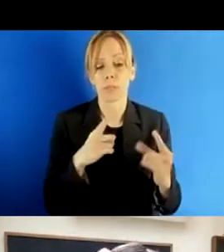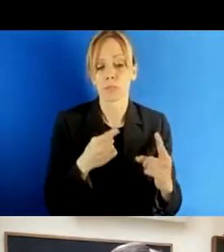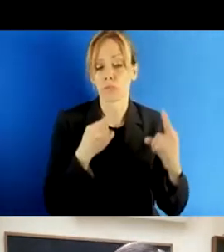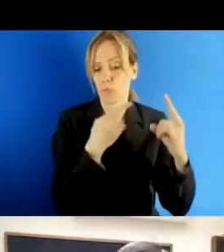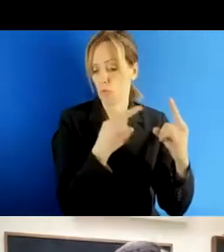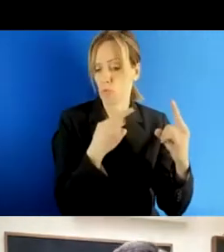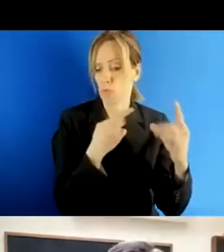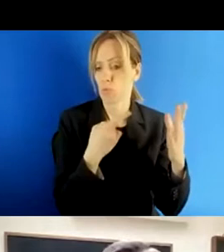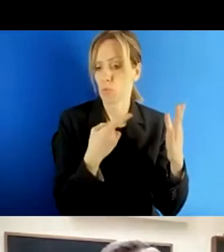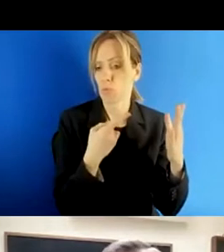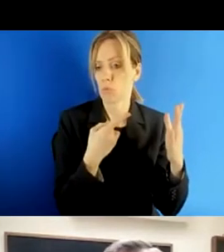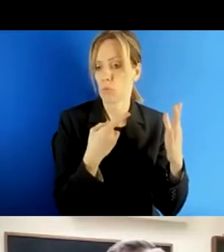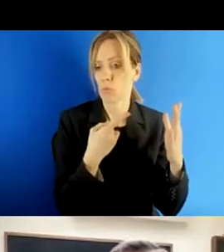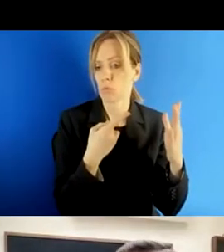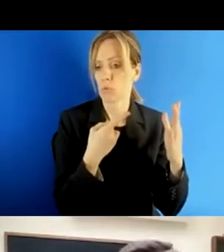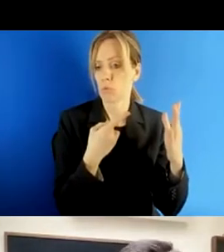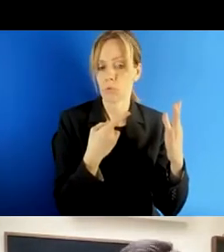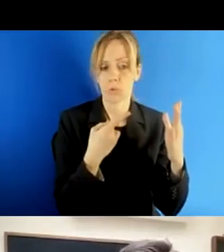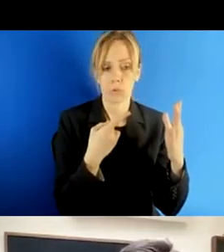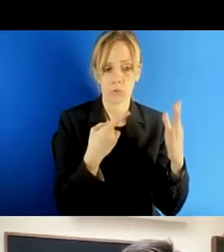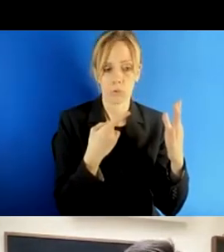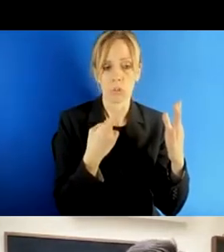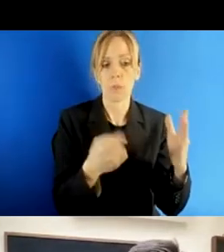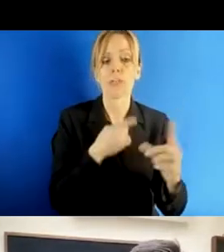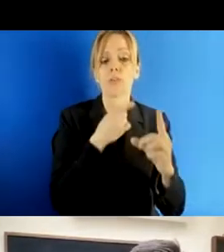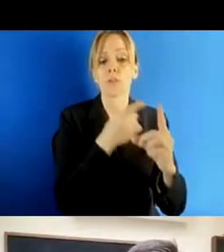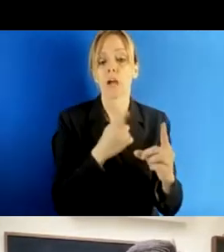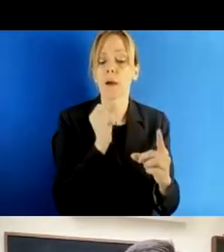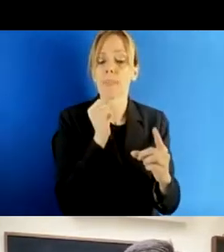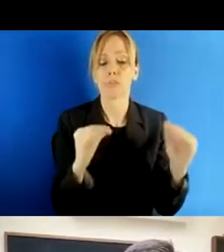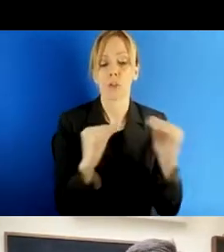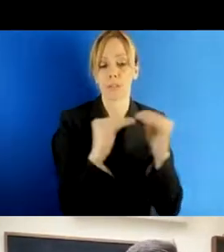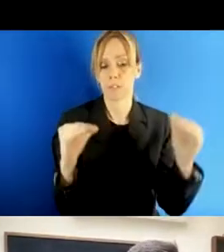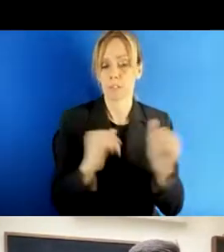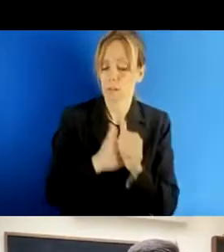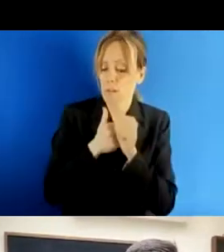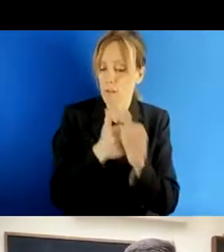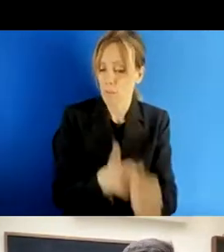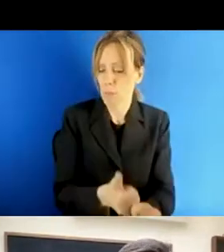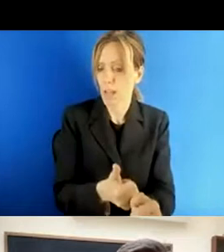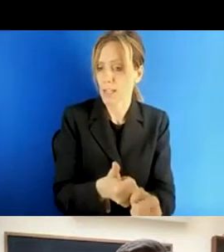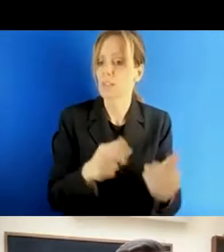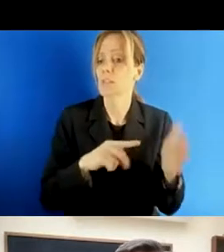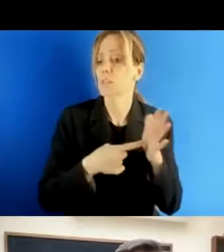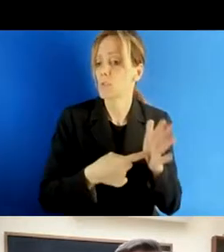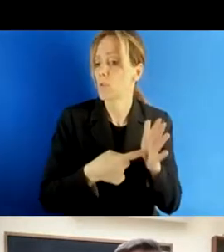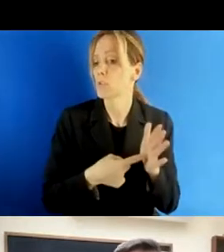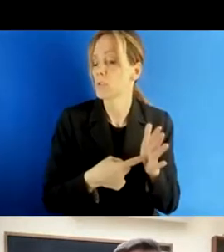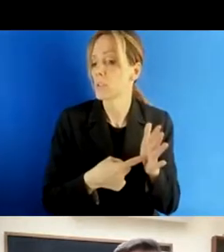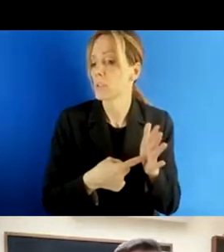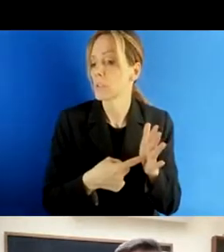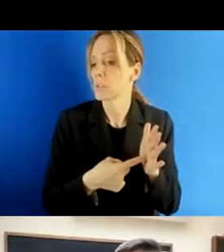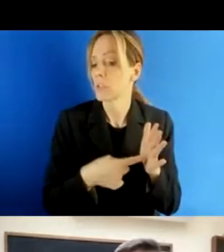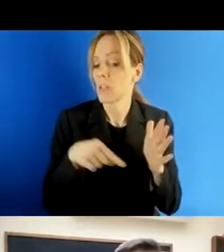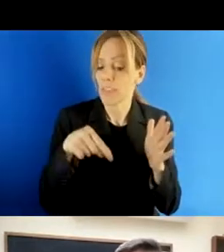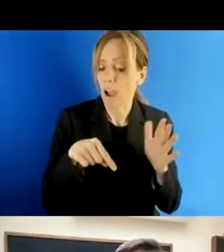means remaining enrolled in the course without accommodation and experience the very barrier to learning the audio recording was designed to